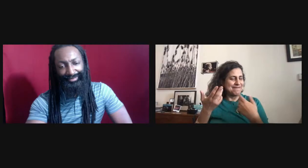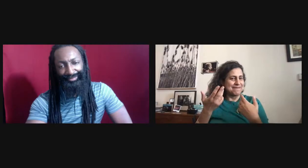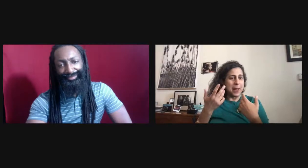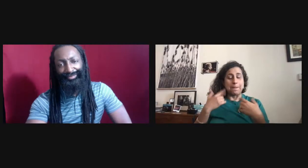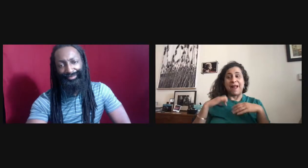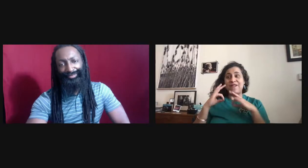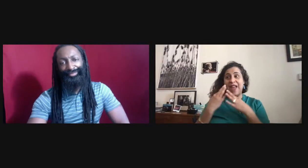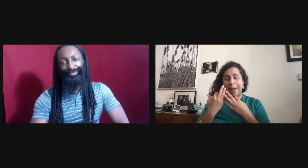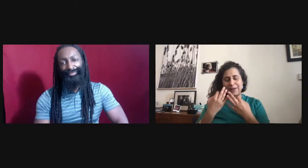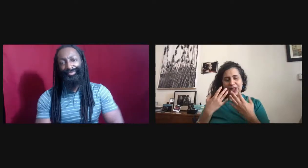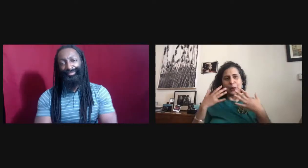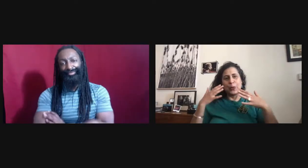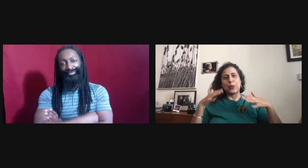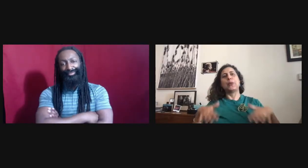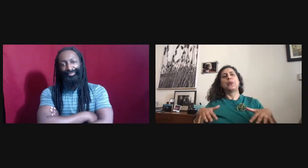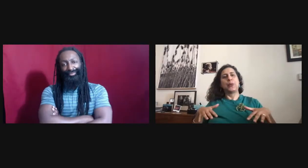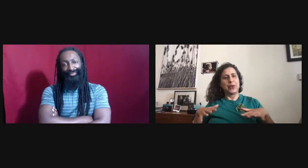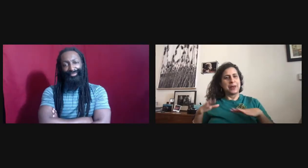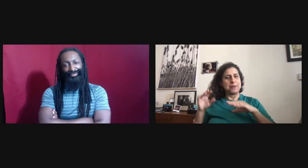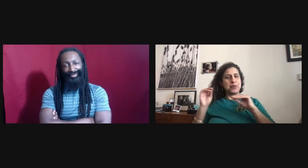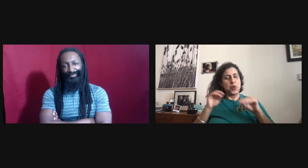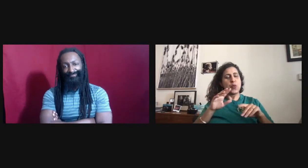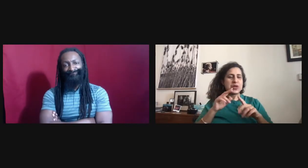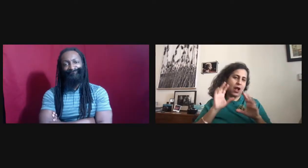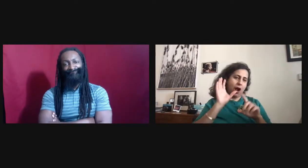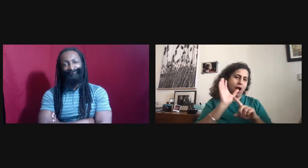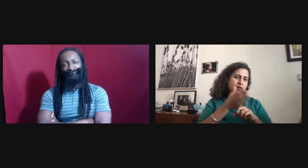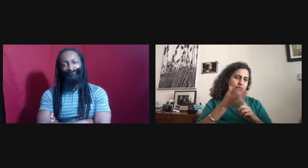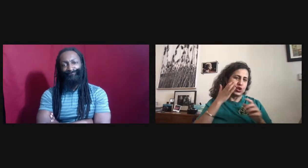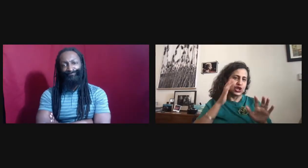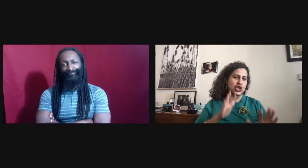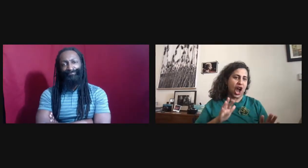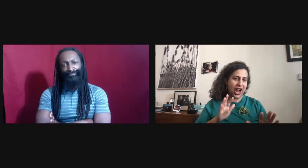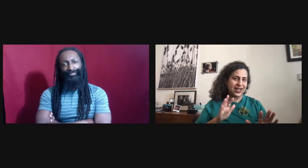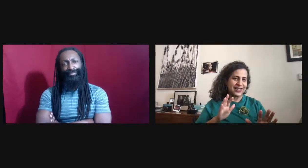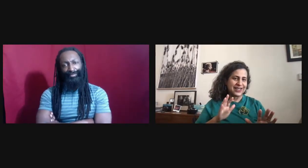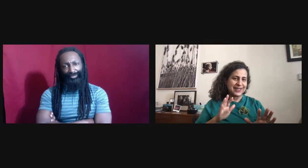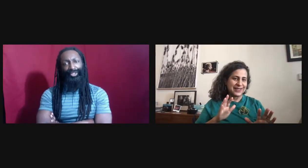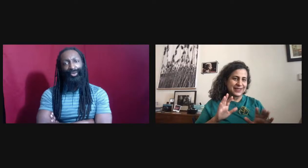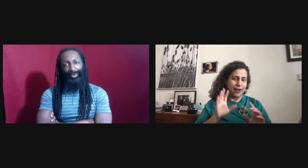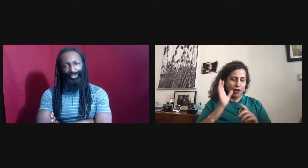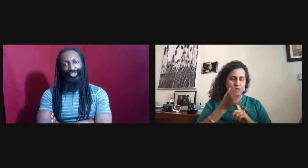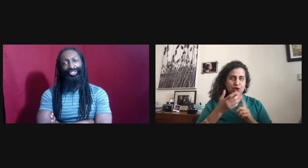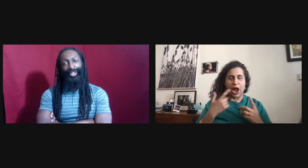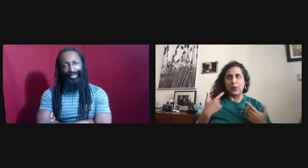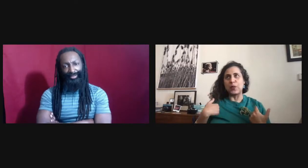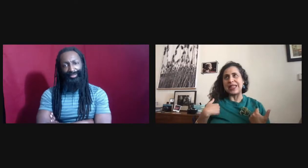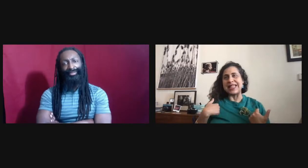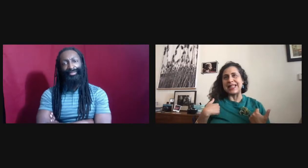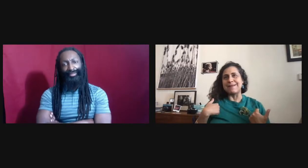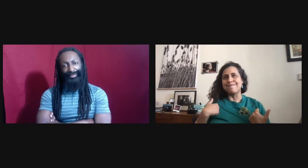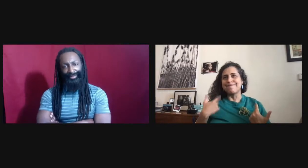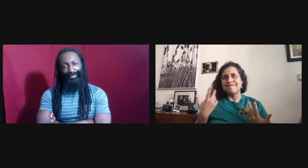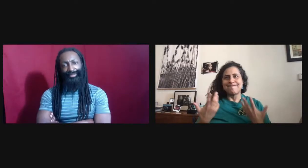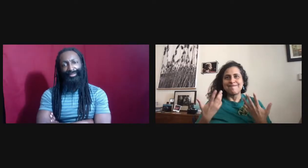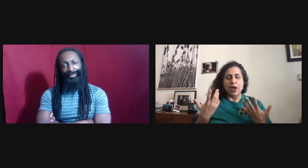long, extensive history. So when my family moved here, it really was such a culture shock for us.